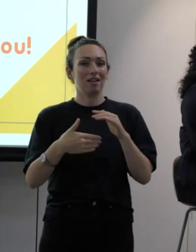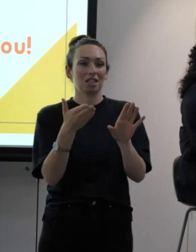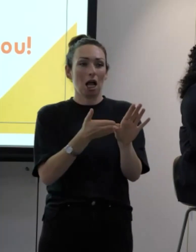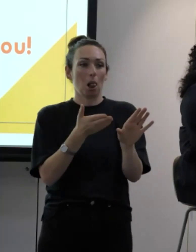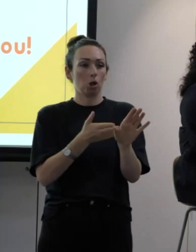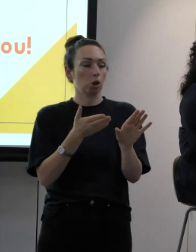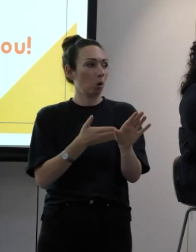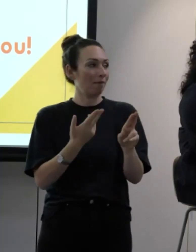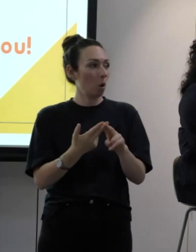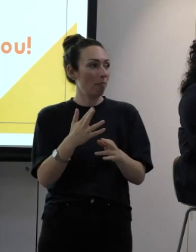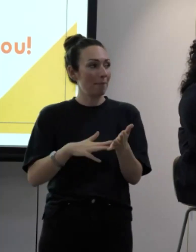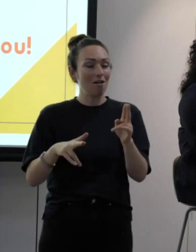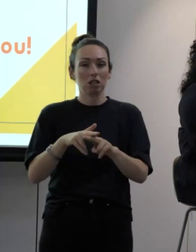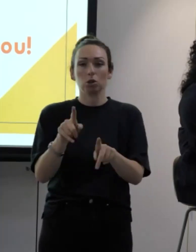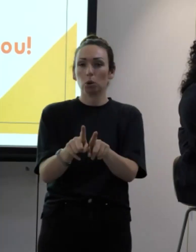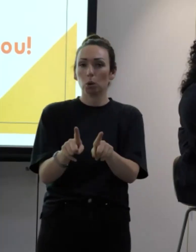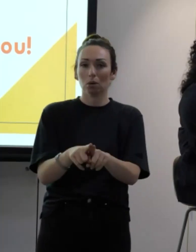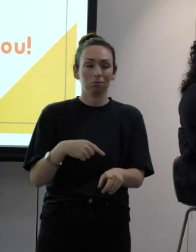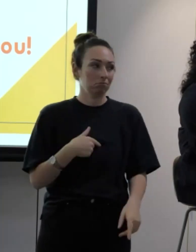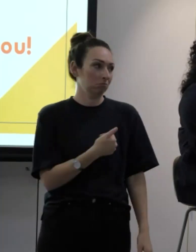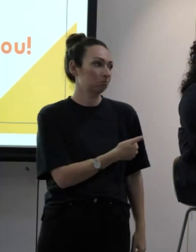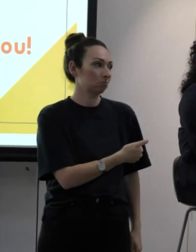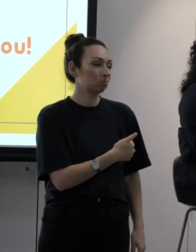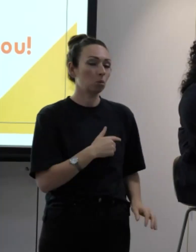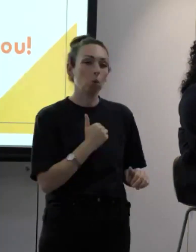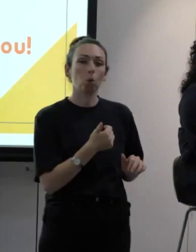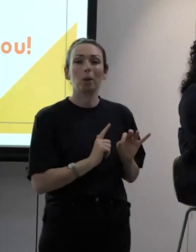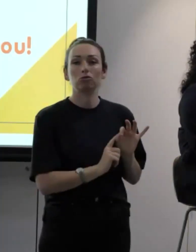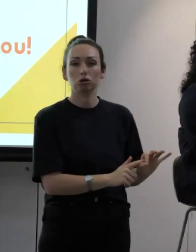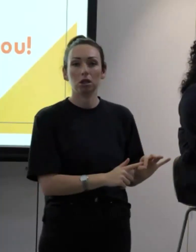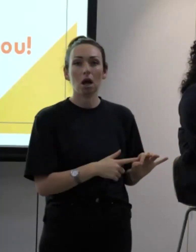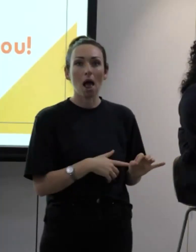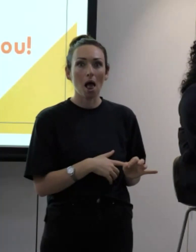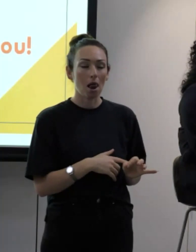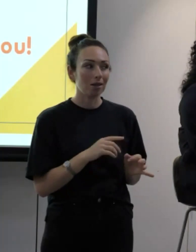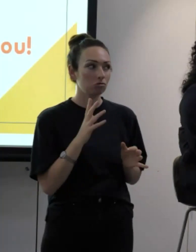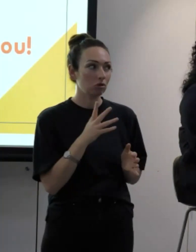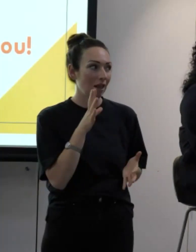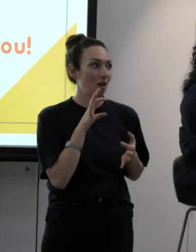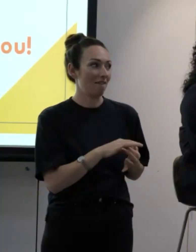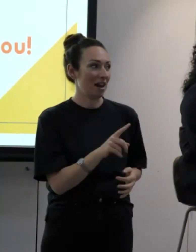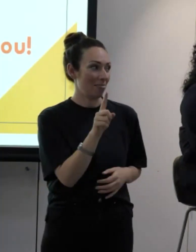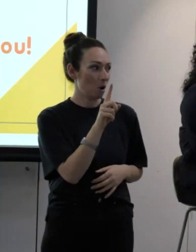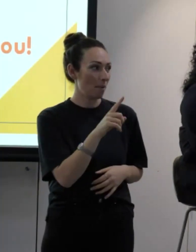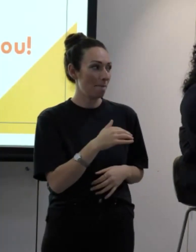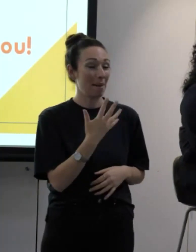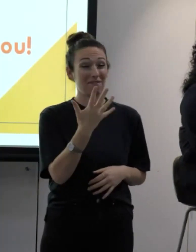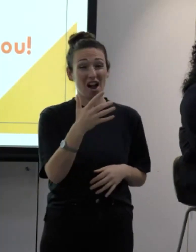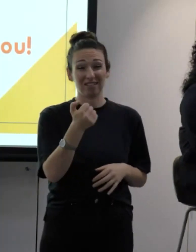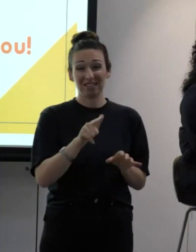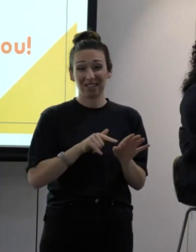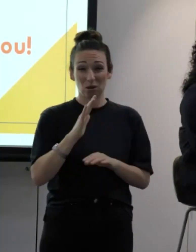whatever it may be. Yeah, absolutely. It's such a good question and so pertinent now. I know maybe 5-6 years